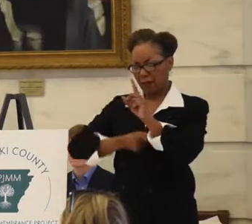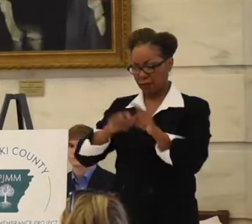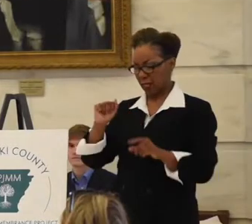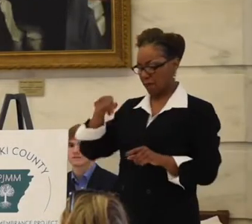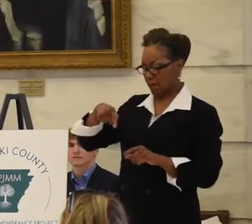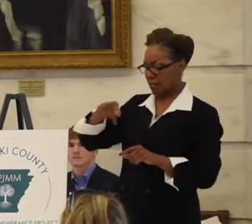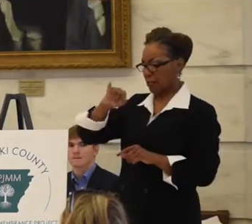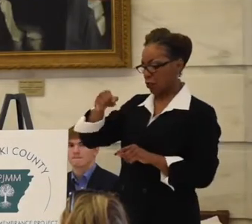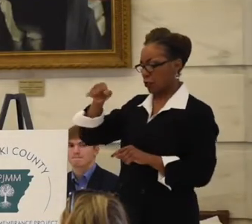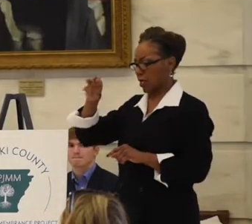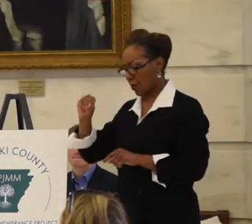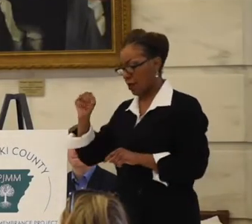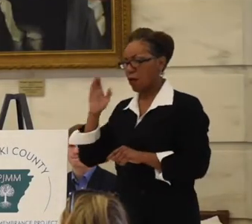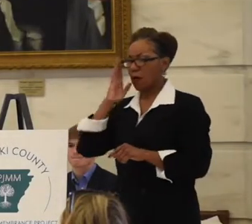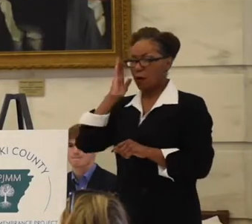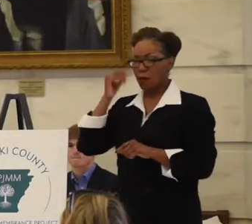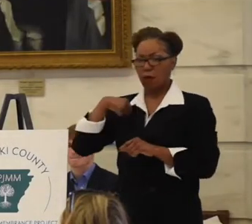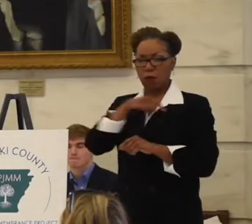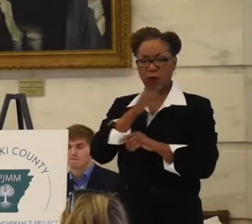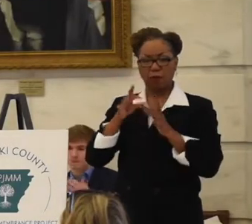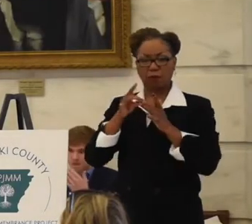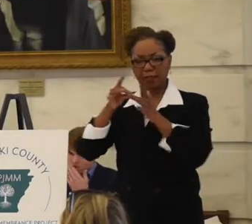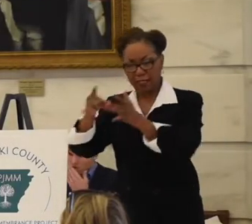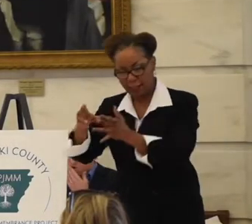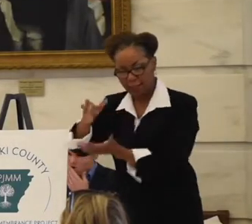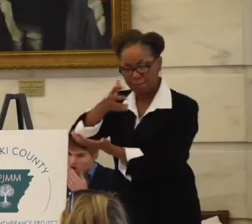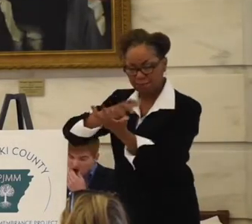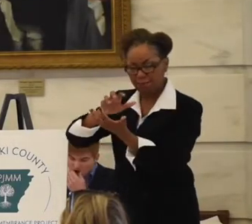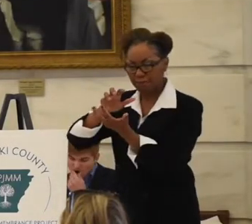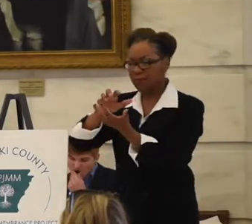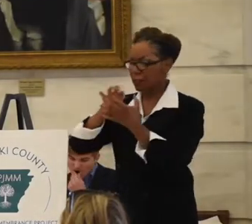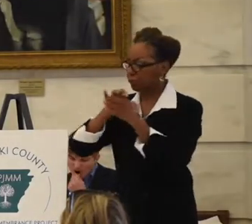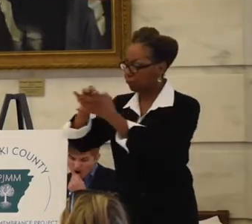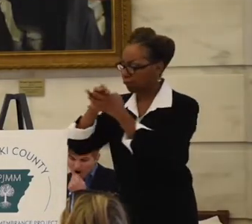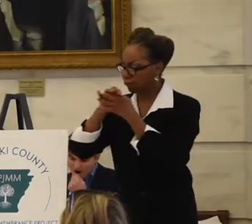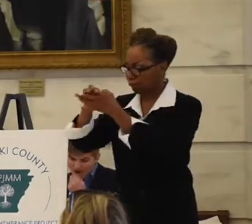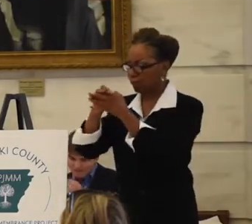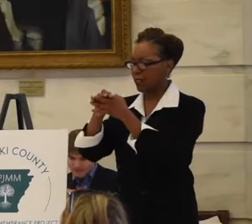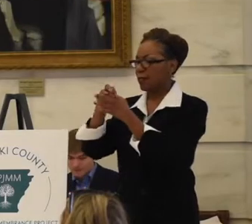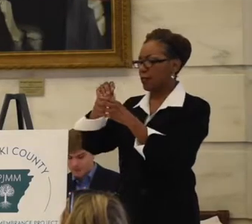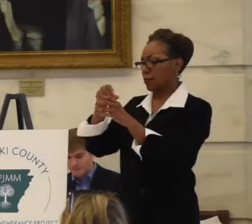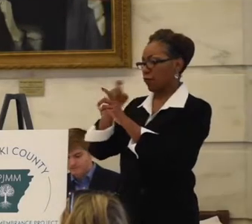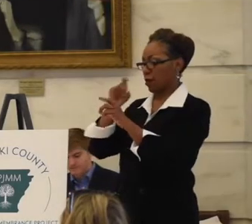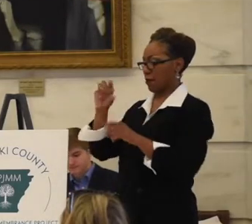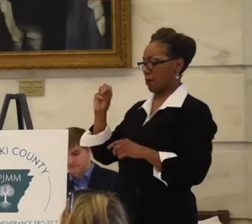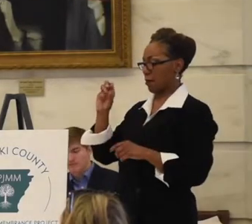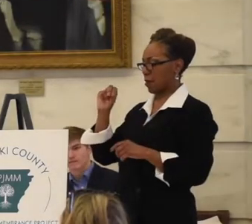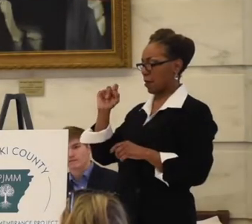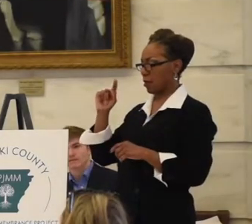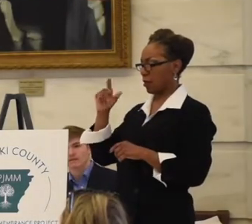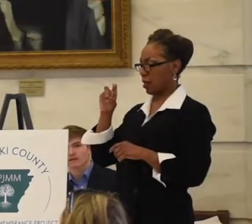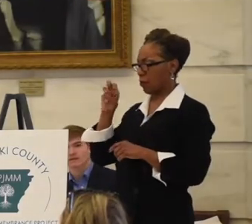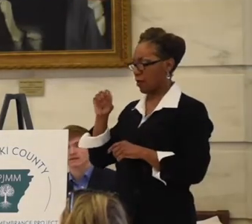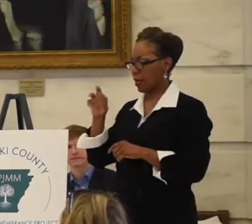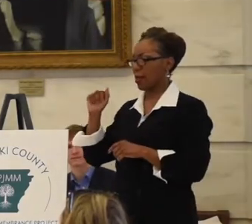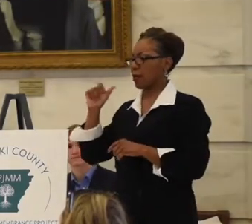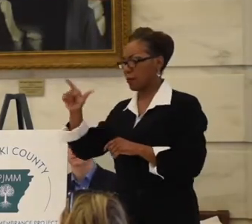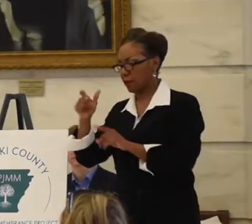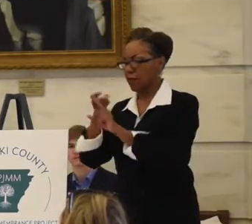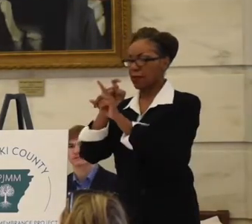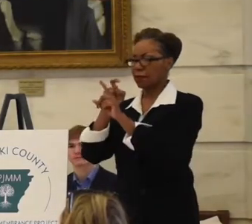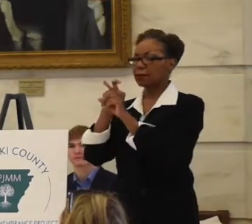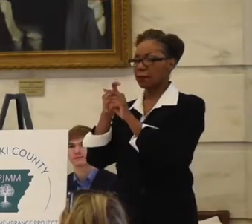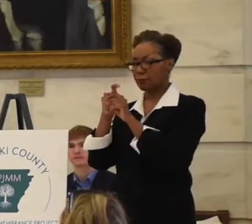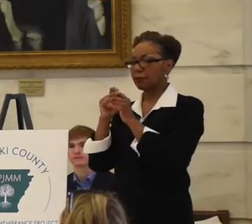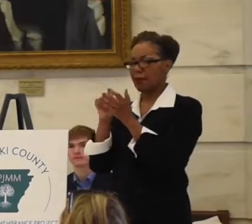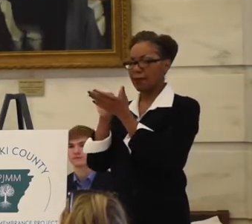will be leading a countywide effort collaboration with the Equal Justice Initiative of Montgomery, Alabama, called the Pulaski County Community